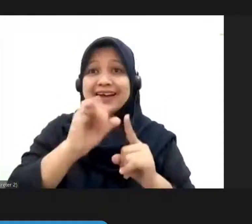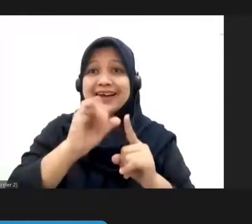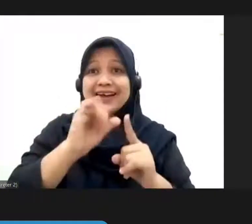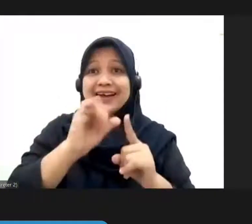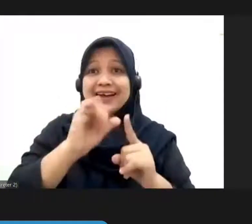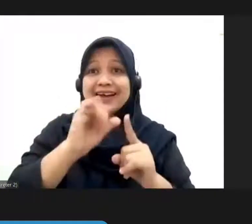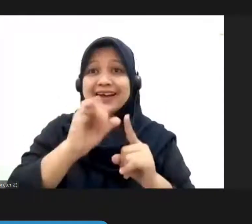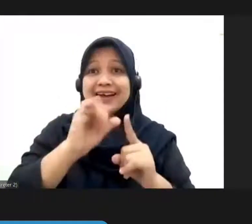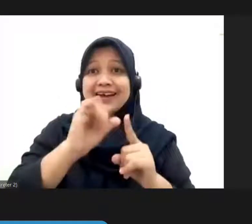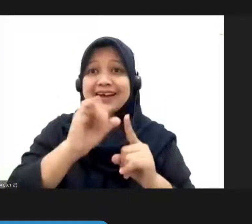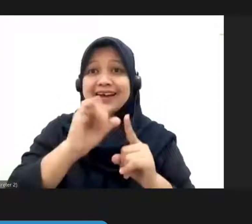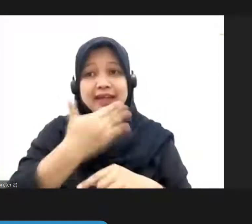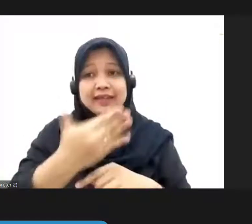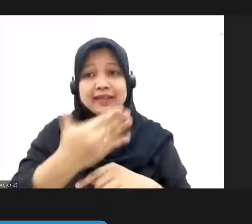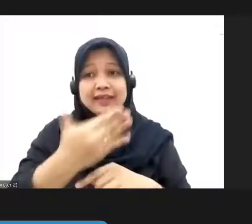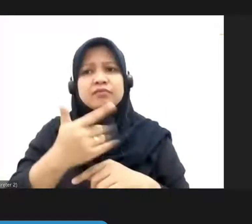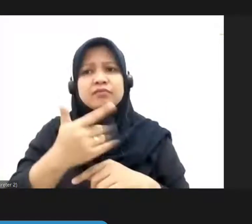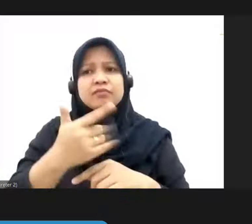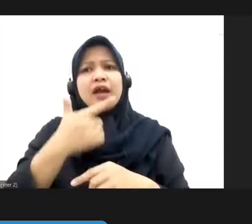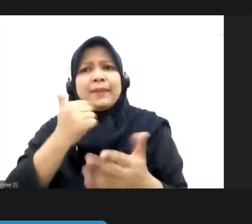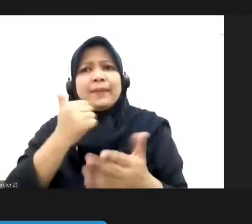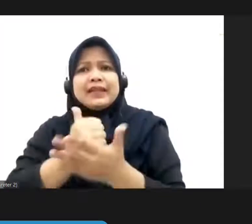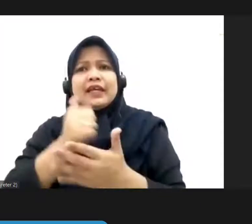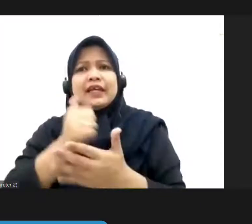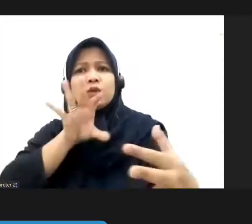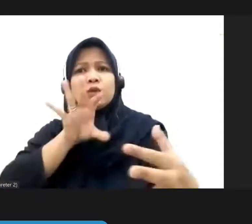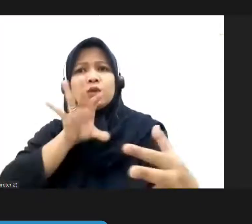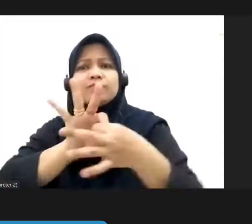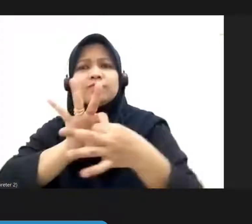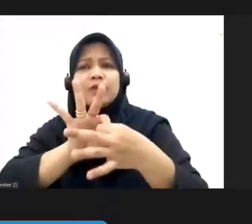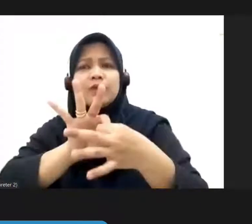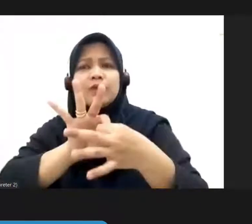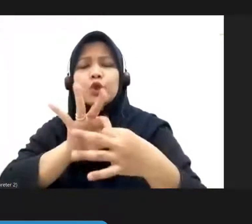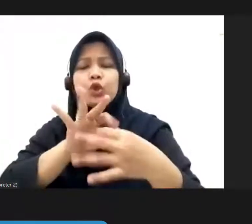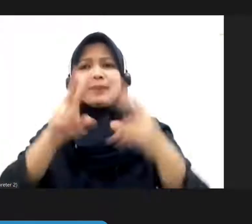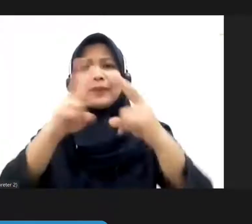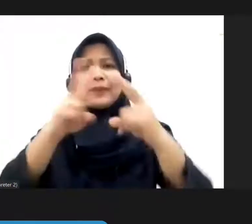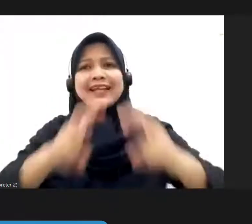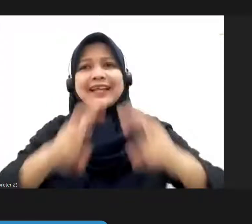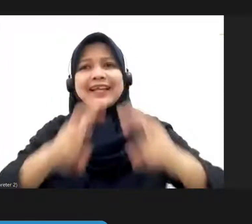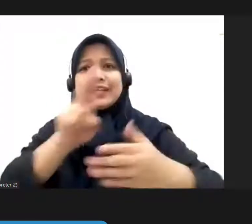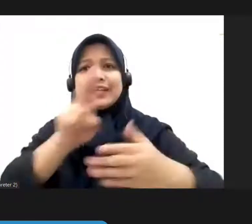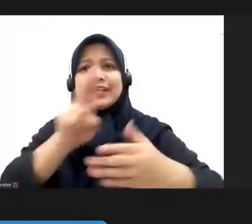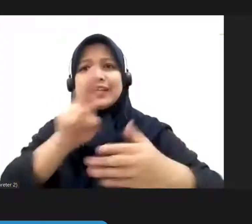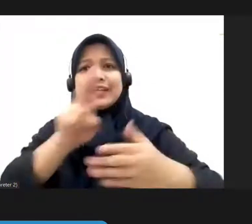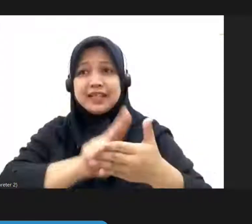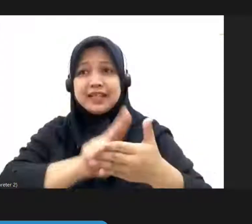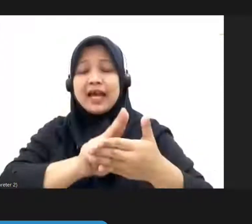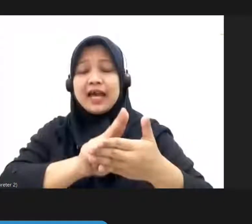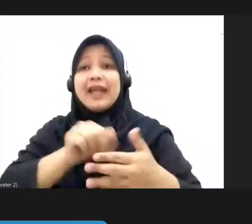important to also engage with the university or a research institute. I remember during the first pandemic